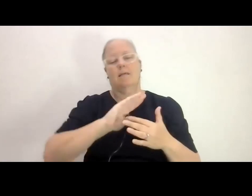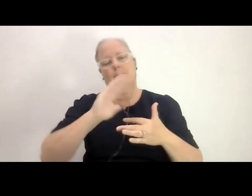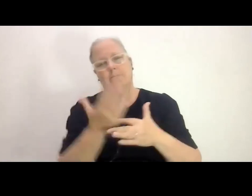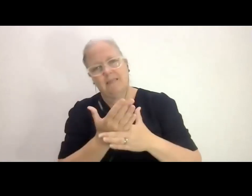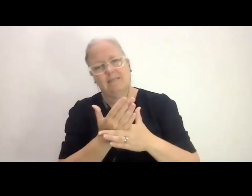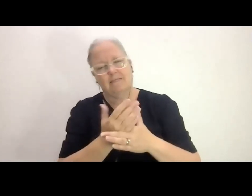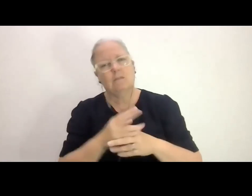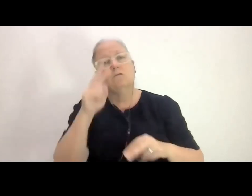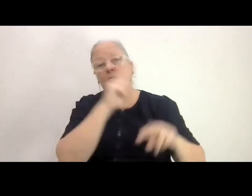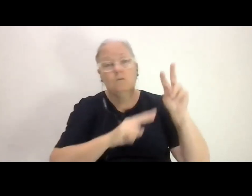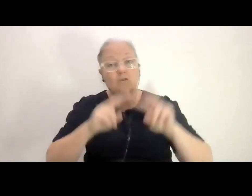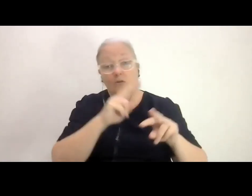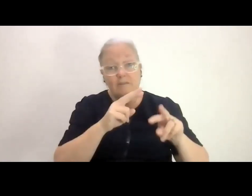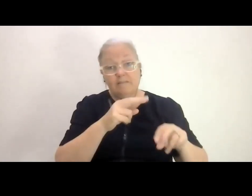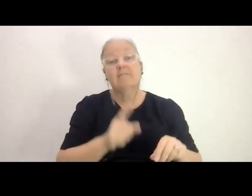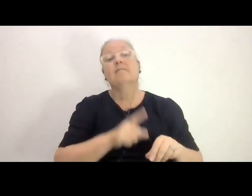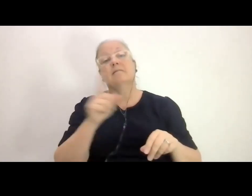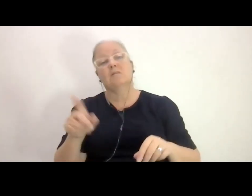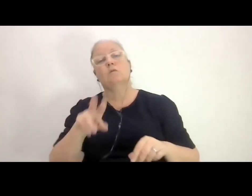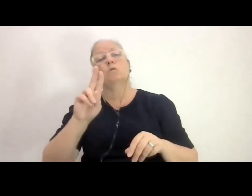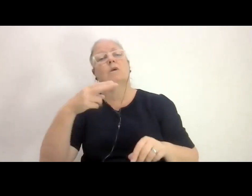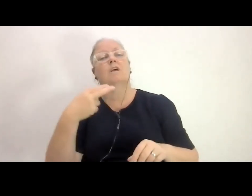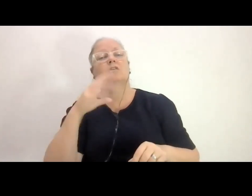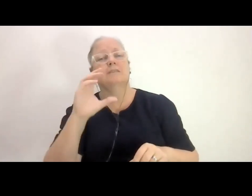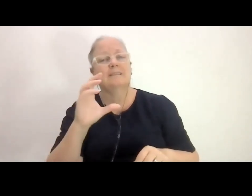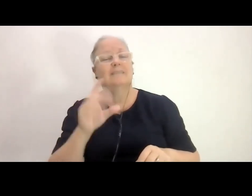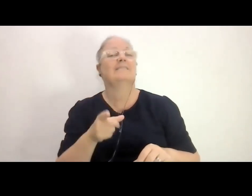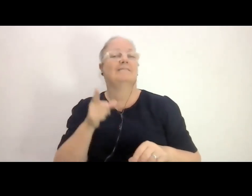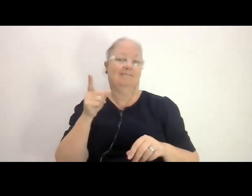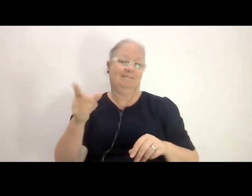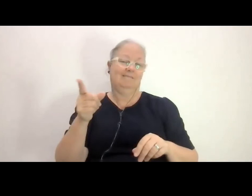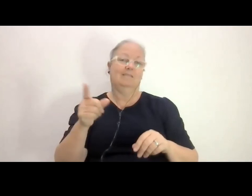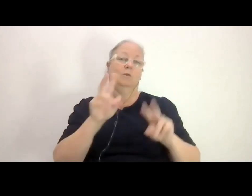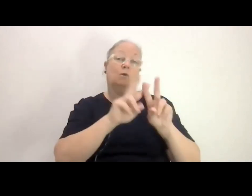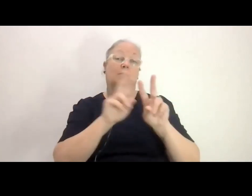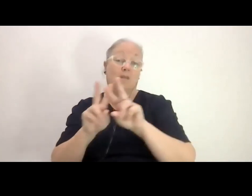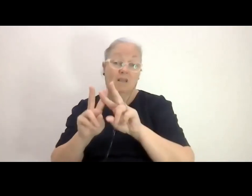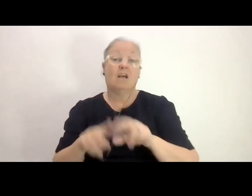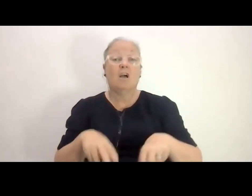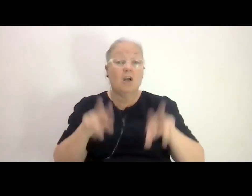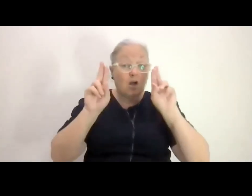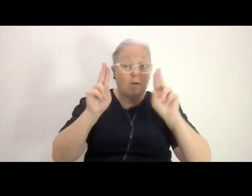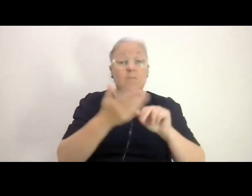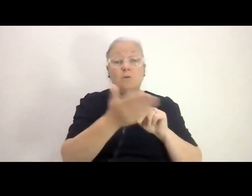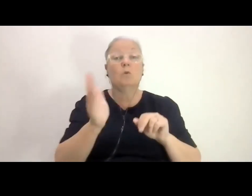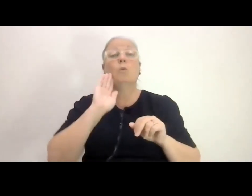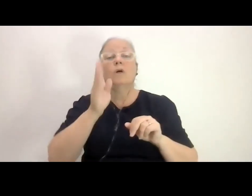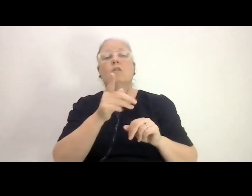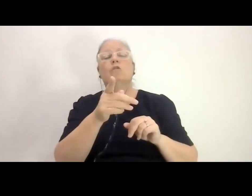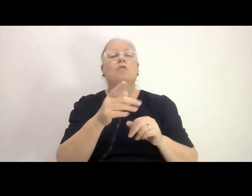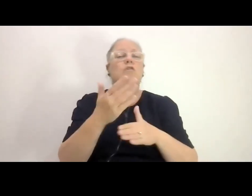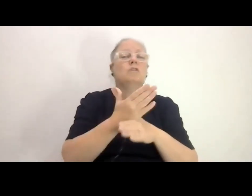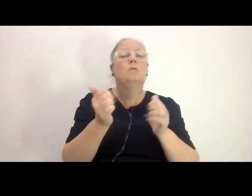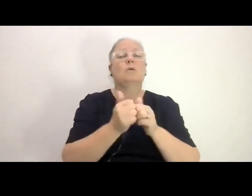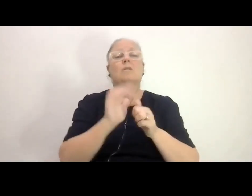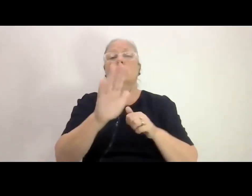access that on the UHC2030.org. We hope that you will share these resources with your networks and also use